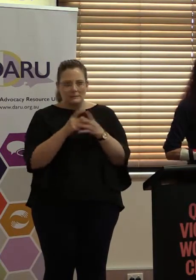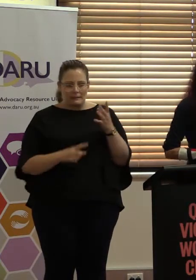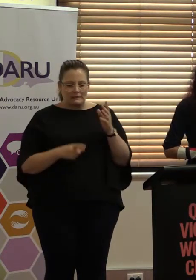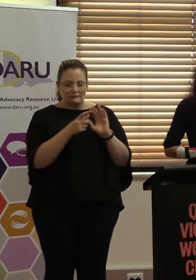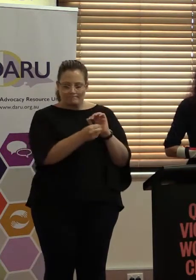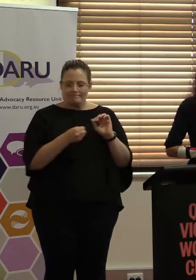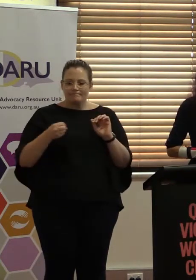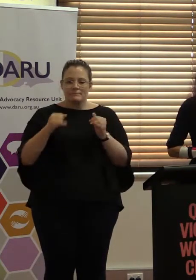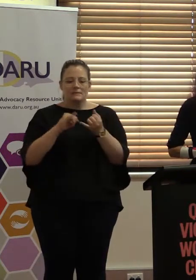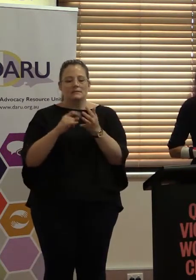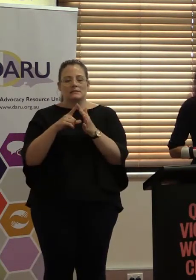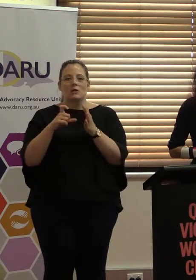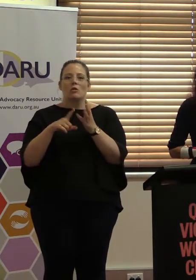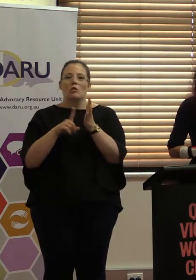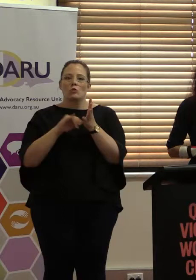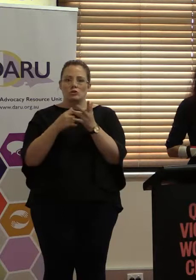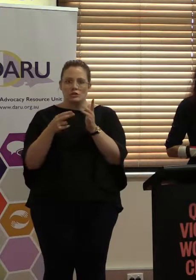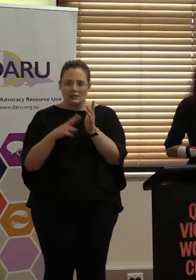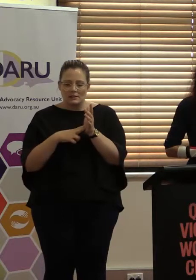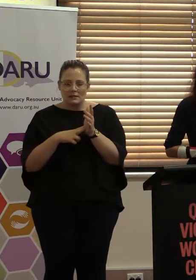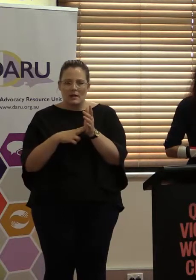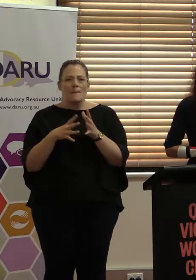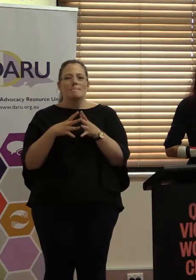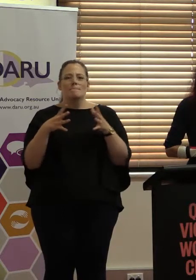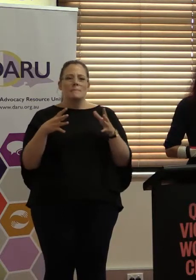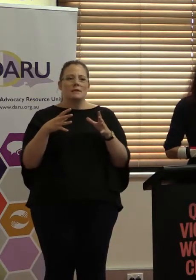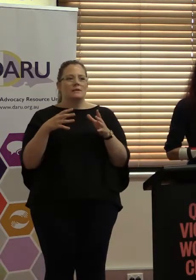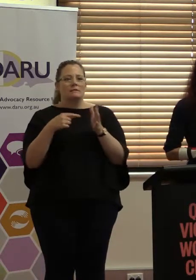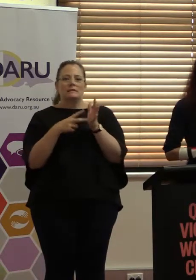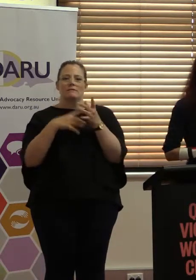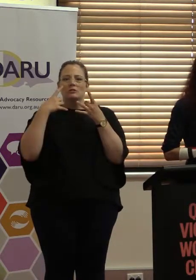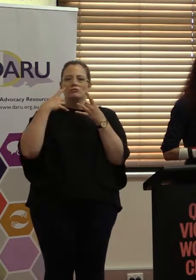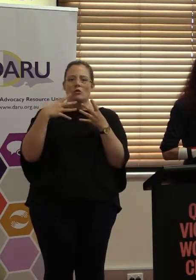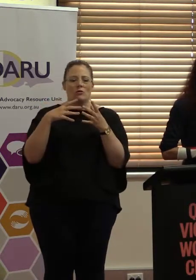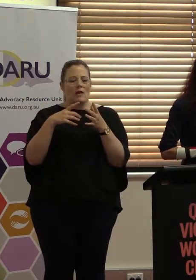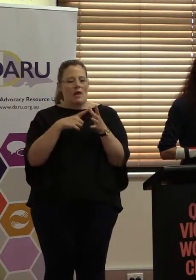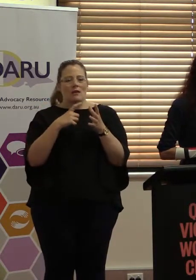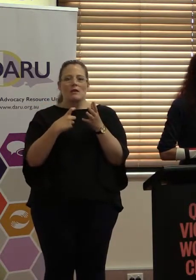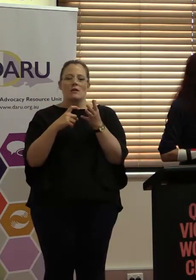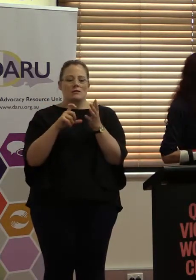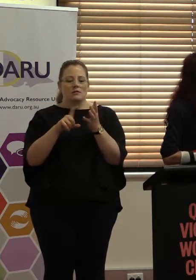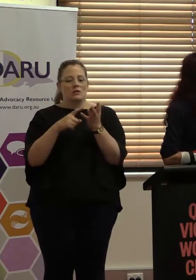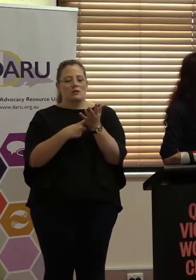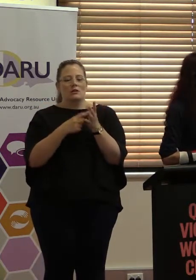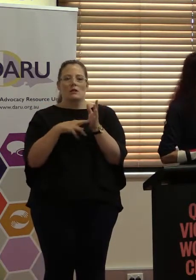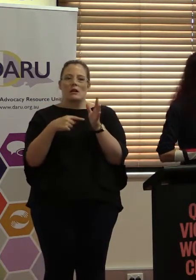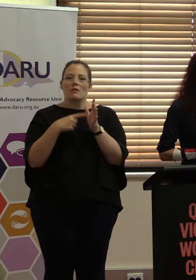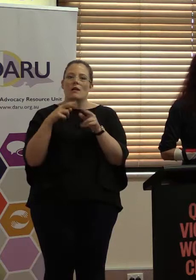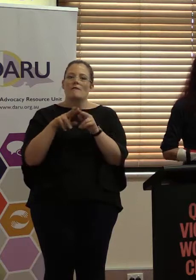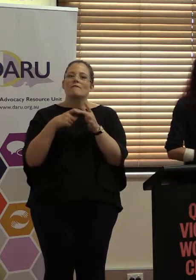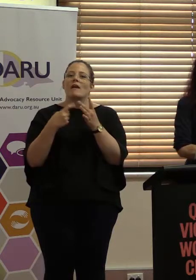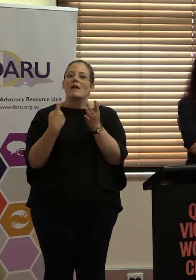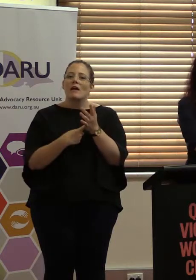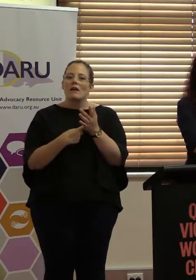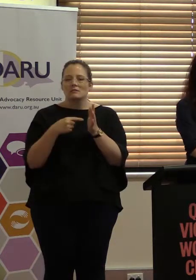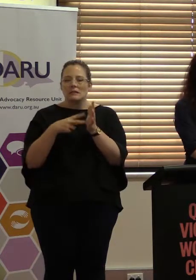was a current affair expose on it about 1.5 years ago, and photos of the room, etc., because a lot of kids